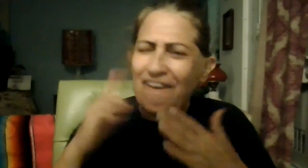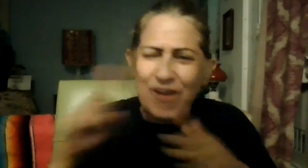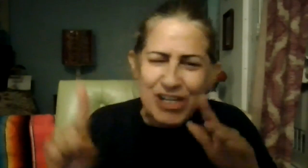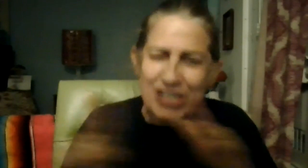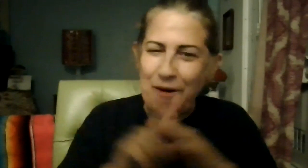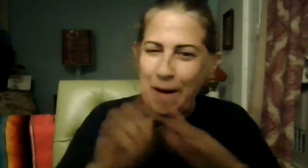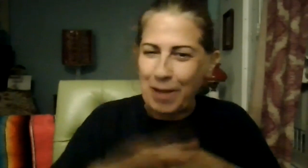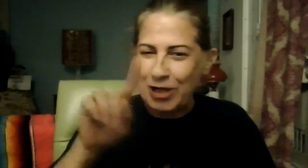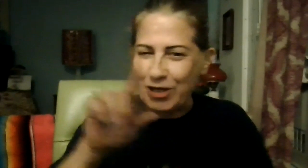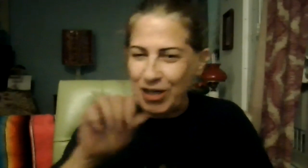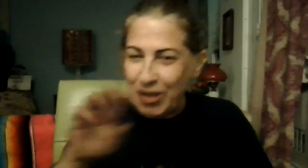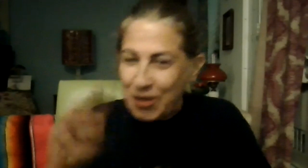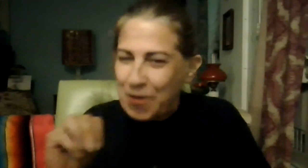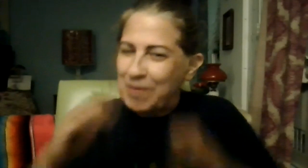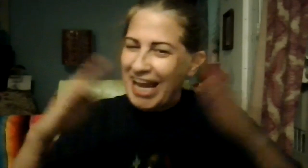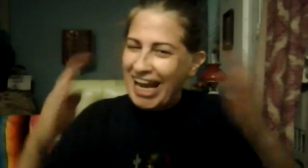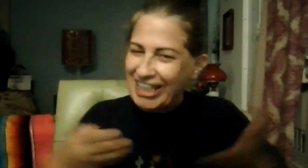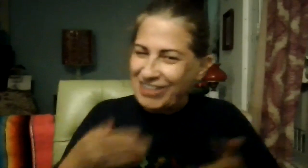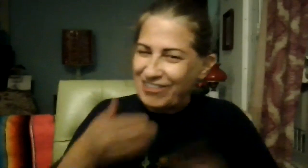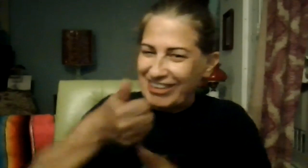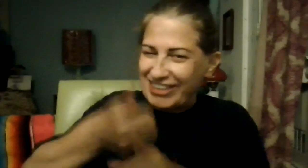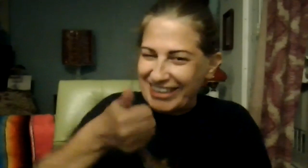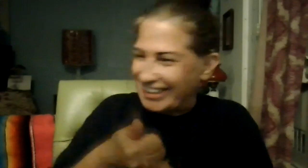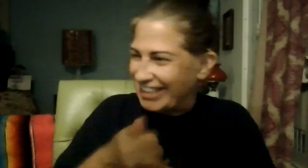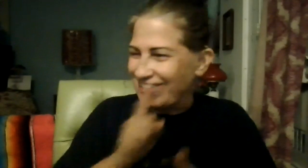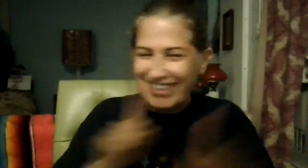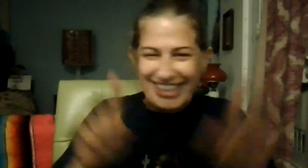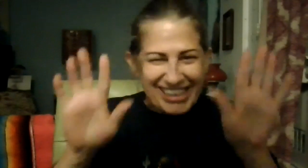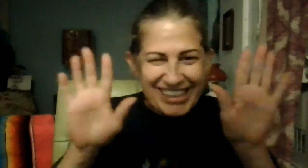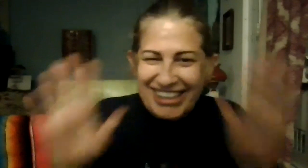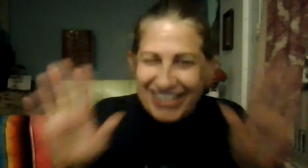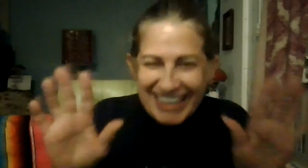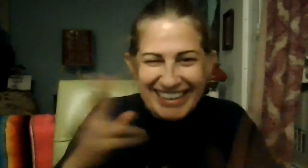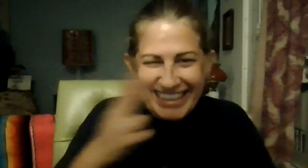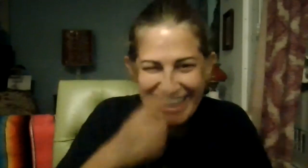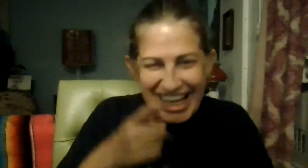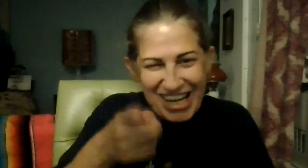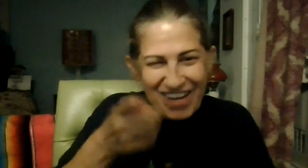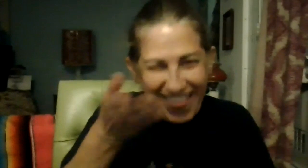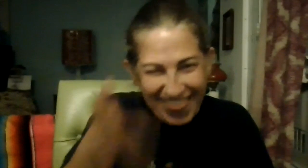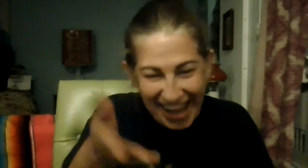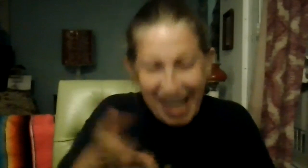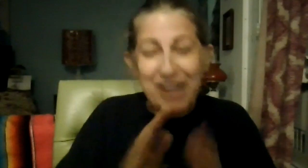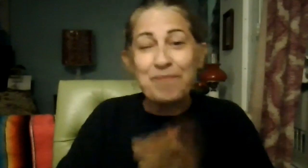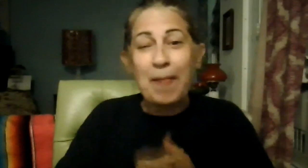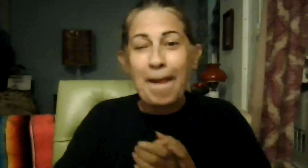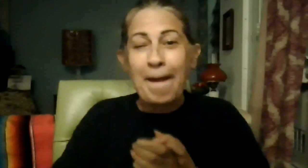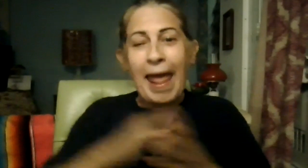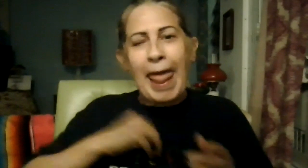So thank you, Benny Boy, for starting, and welcome to Zoom. It's so great to have you with us, that you're here